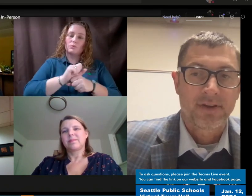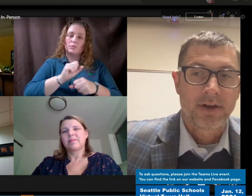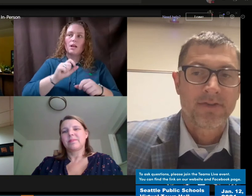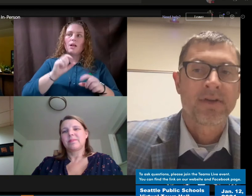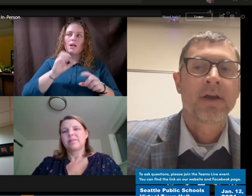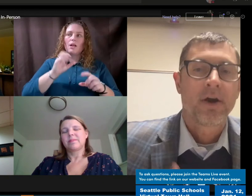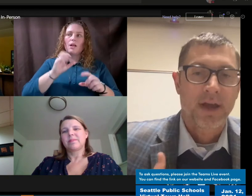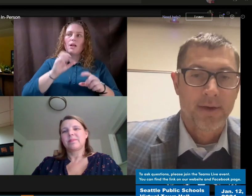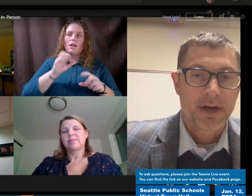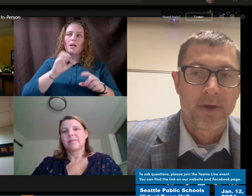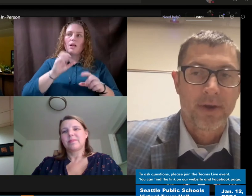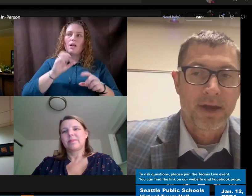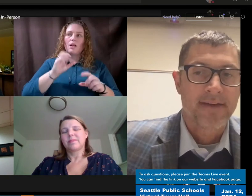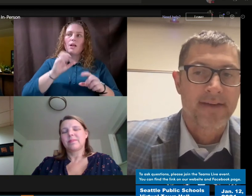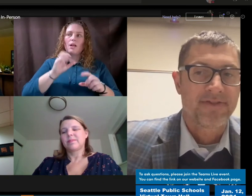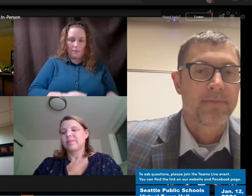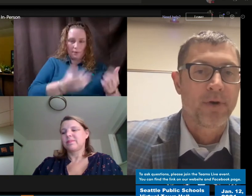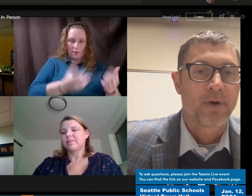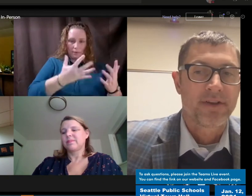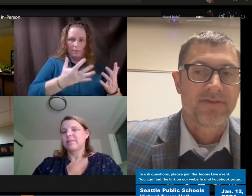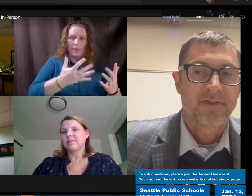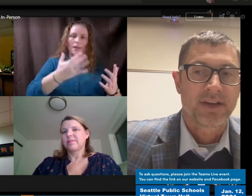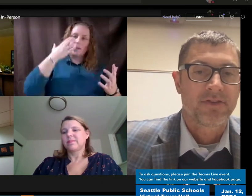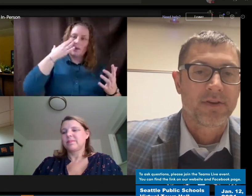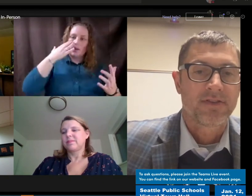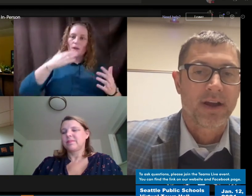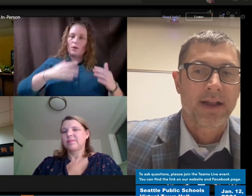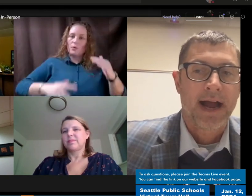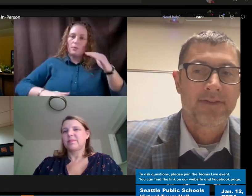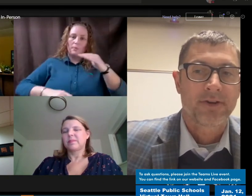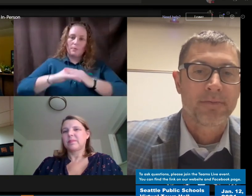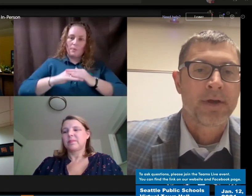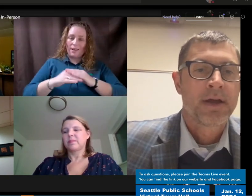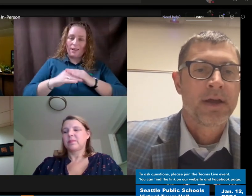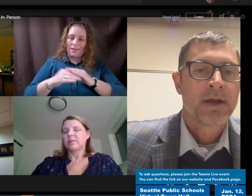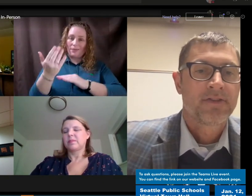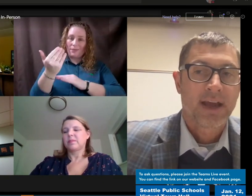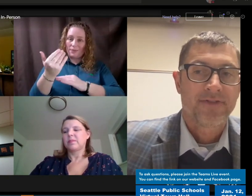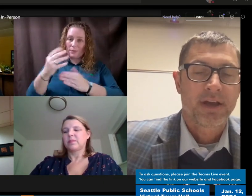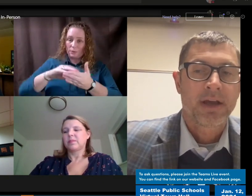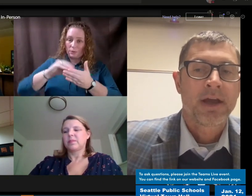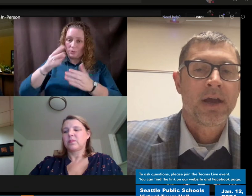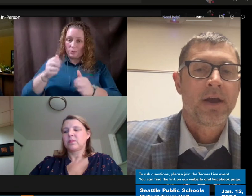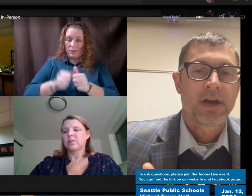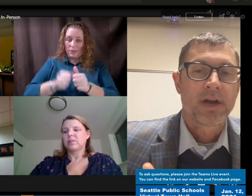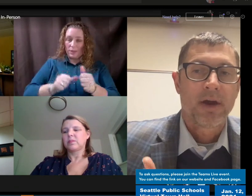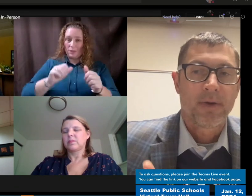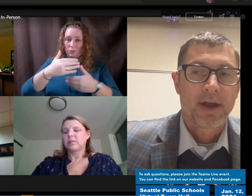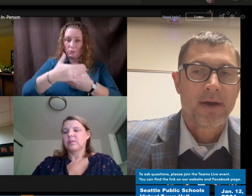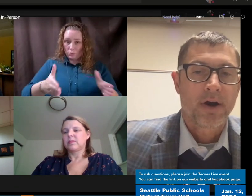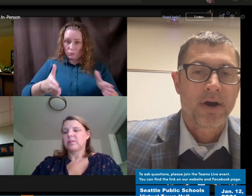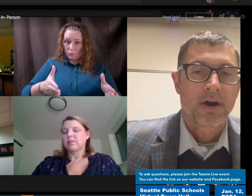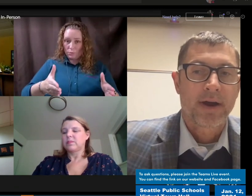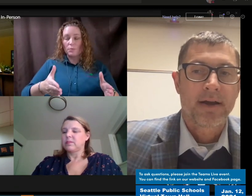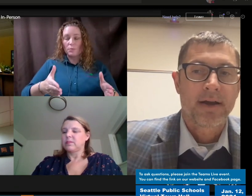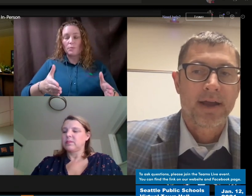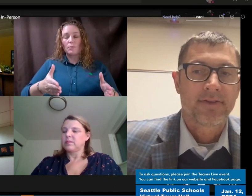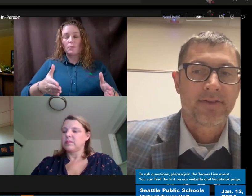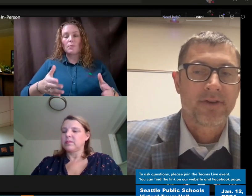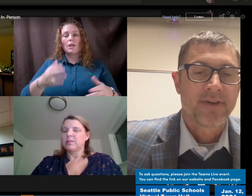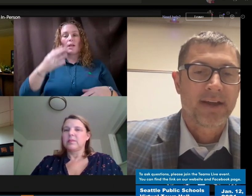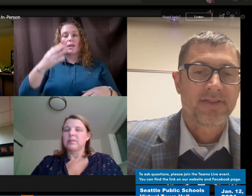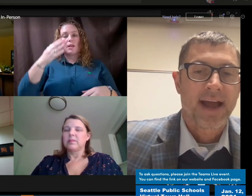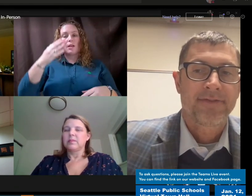students, okay, we know that we can't fit more than 15 students in a classroom safely. We know that we're going out and